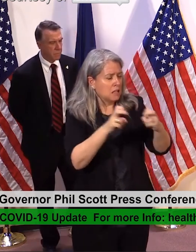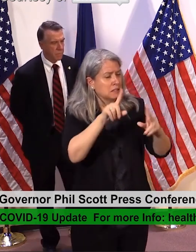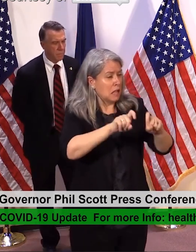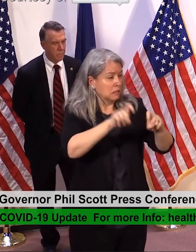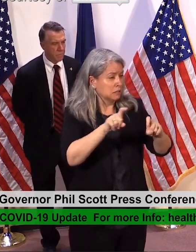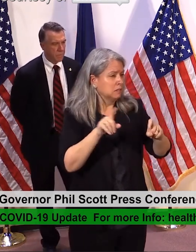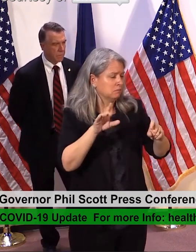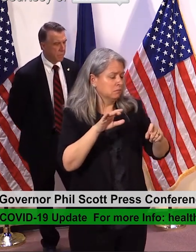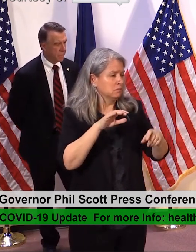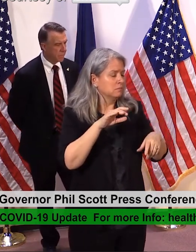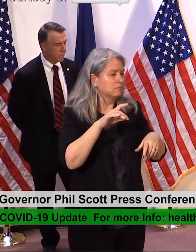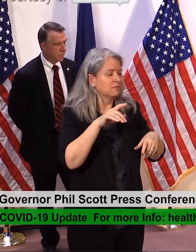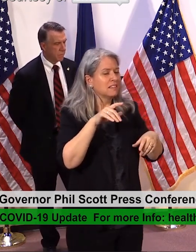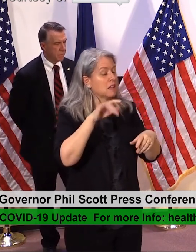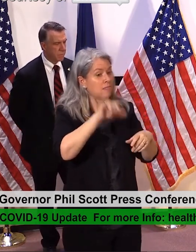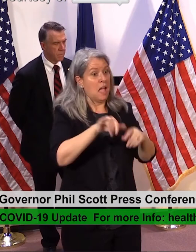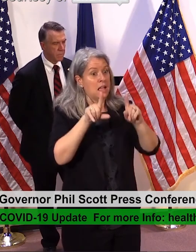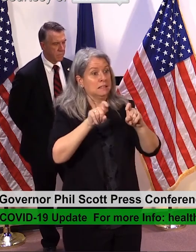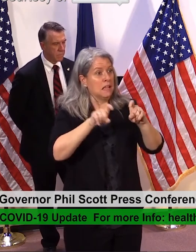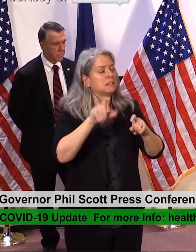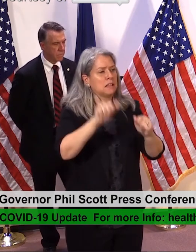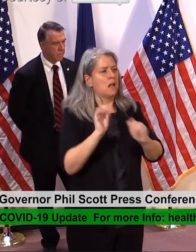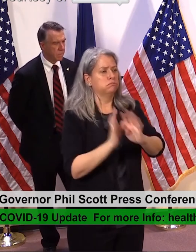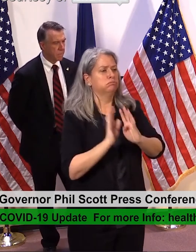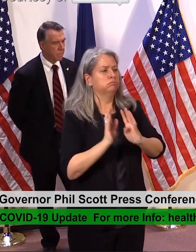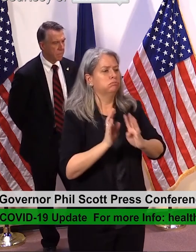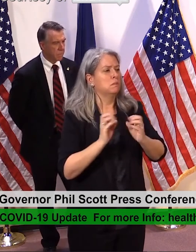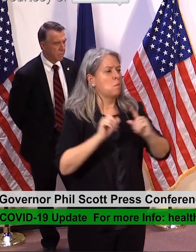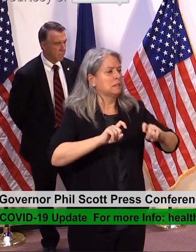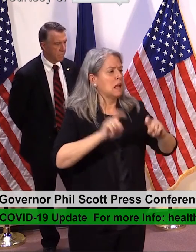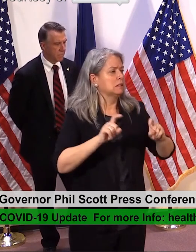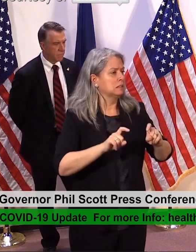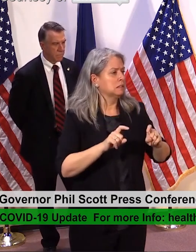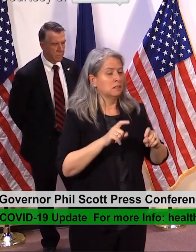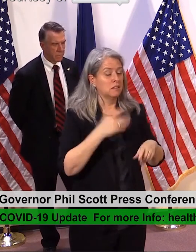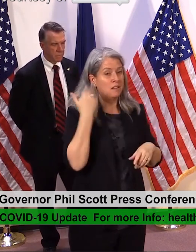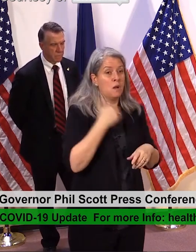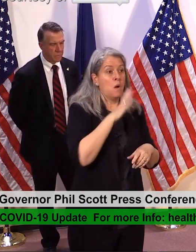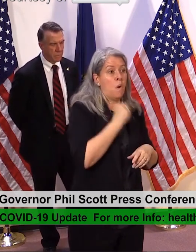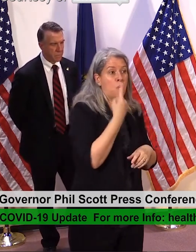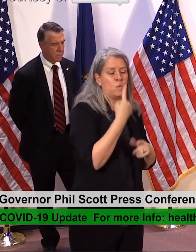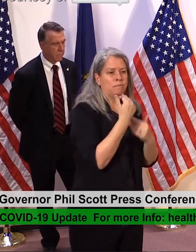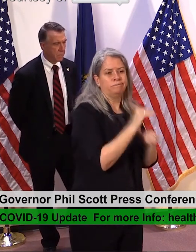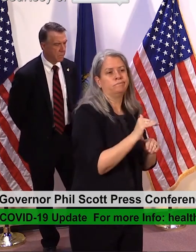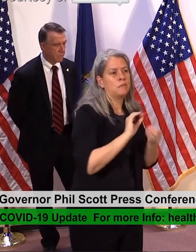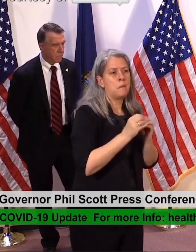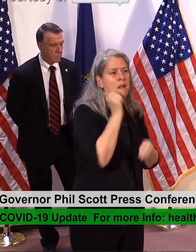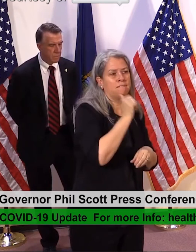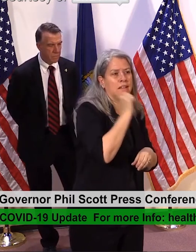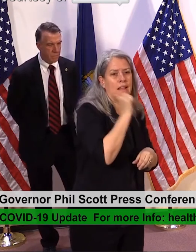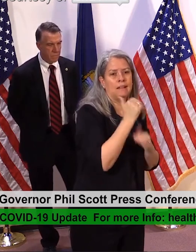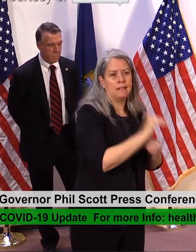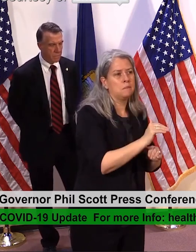a larger capacity for testing than the one that we've been using all along, so we would